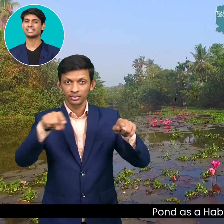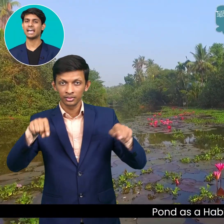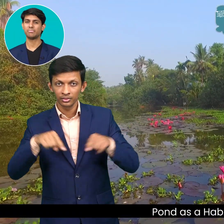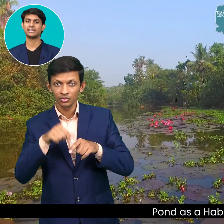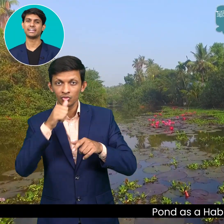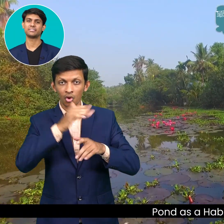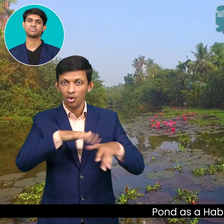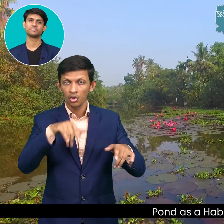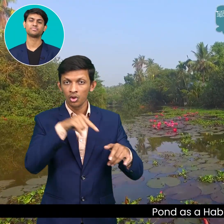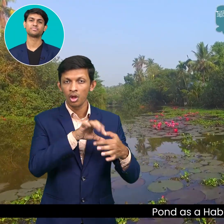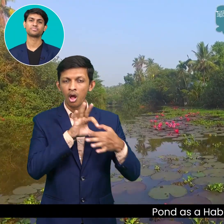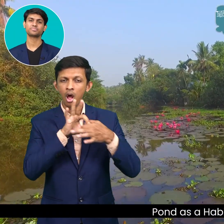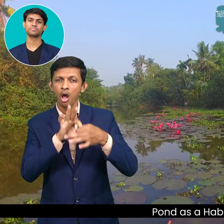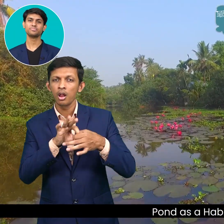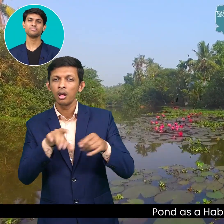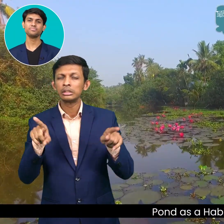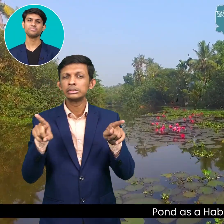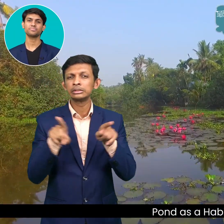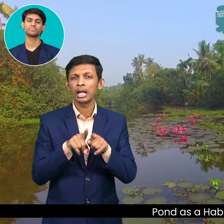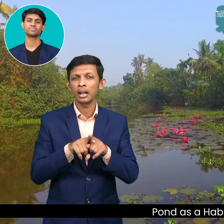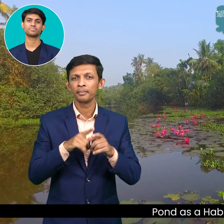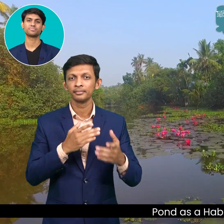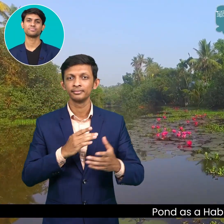Pond as a habitat.